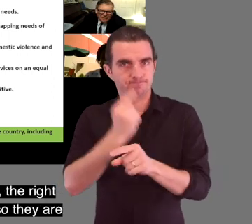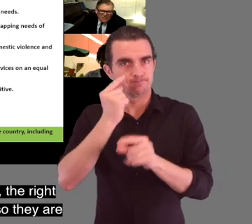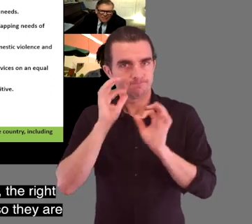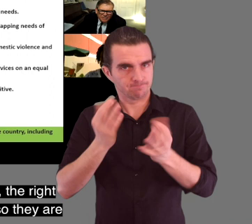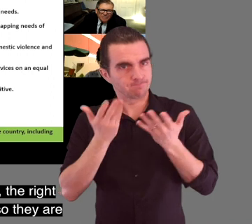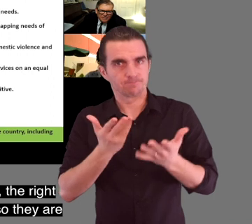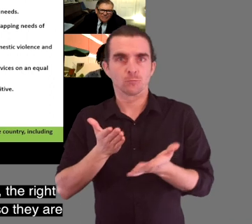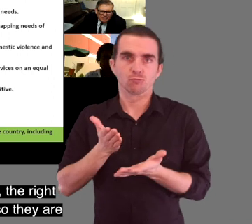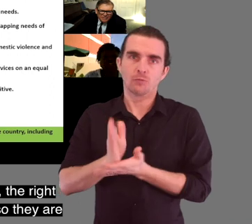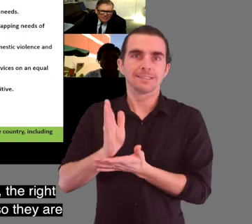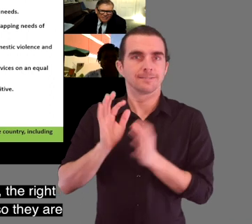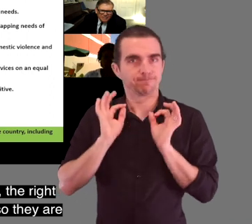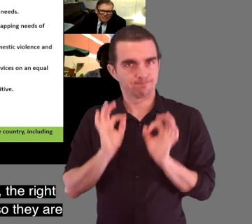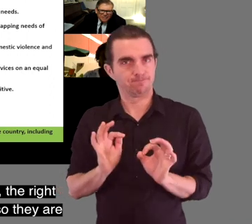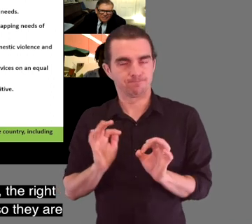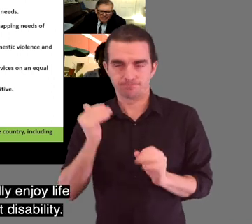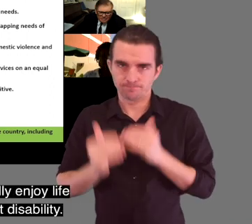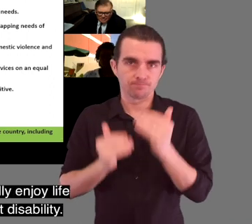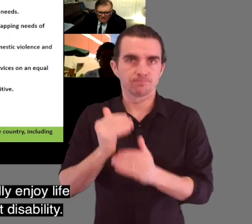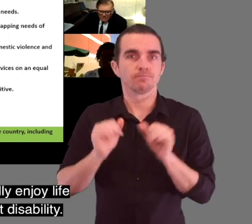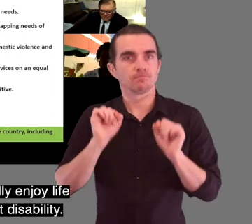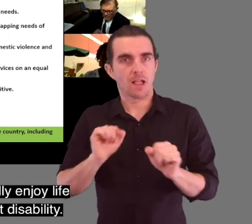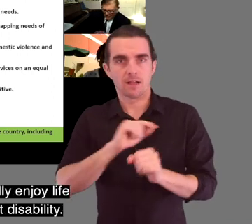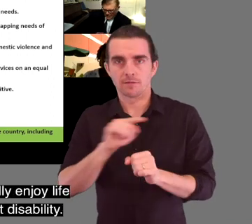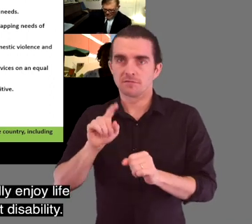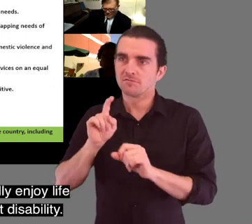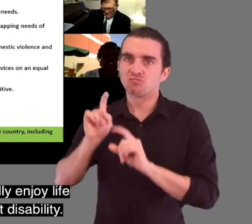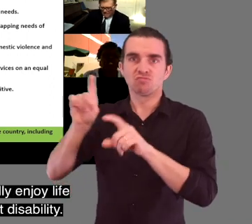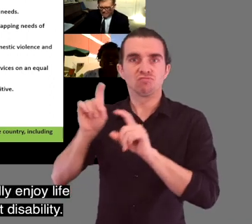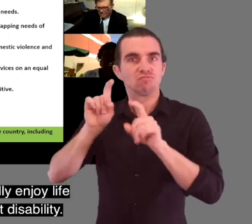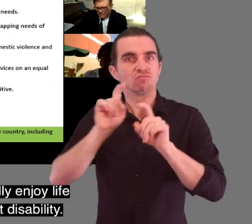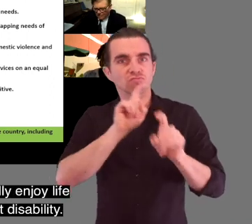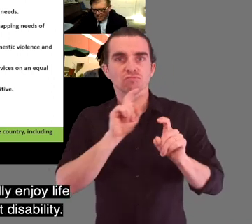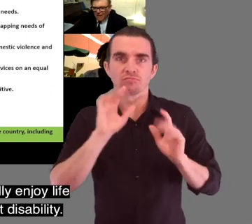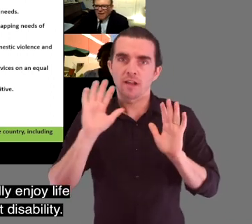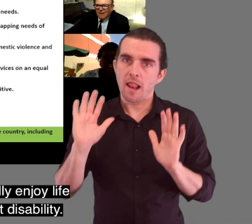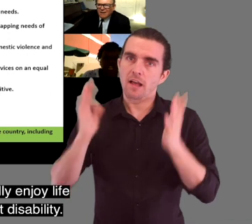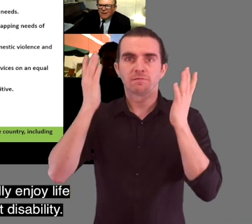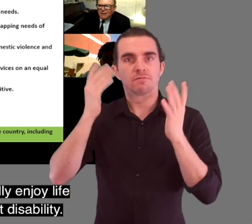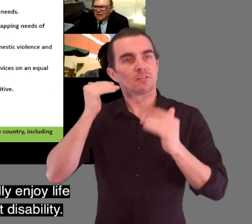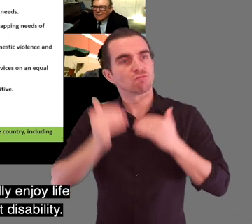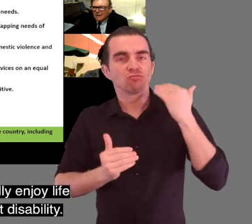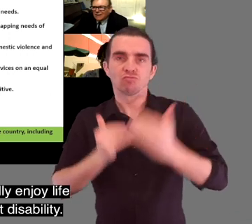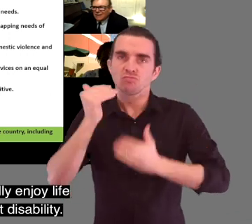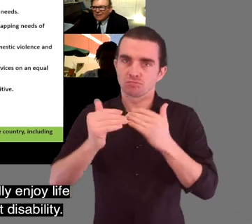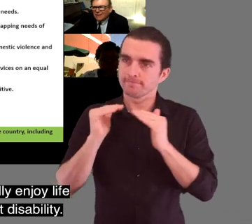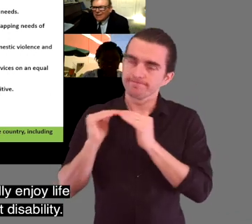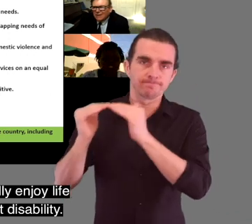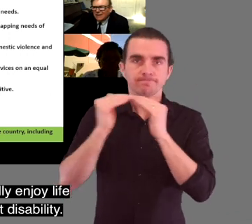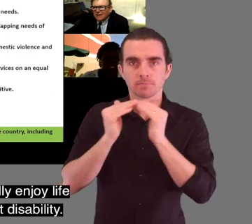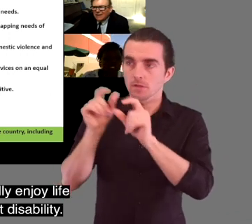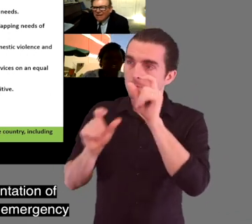things, the right rights for them in place so that they are able to function and equally enjoy life like anybody else